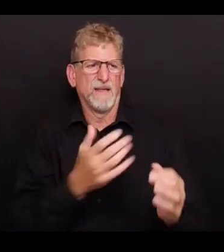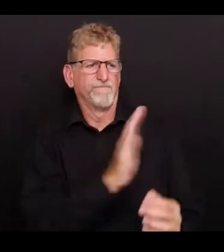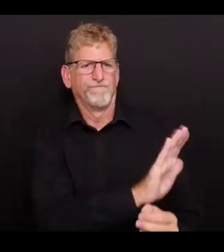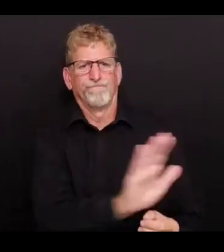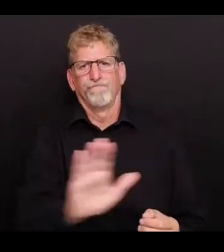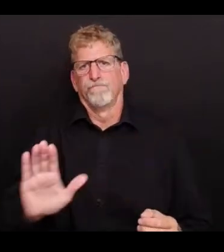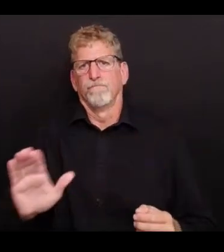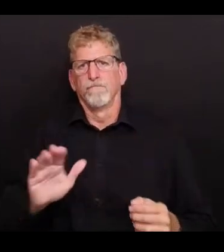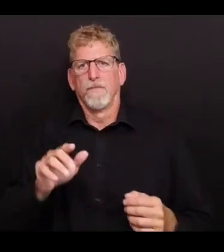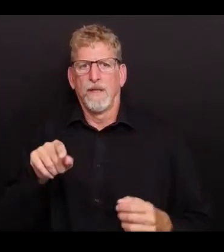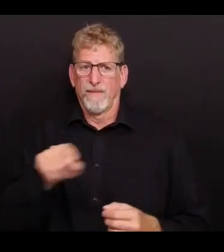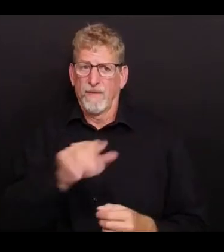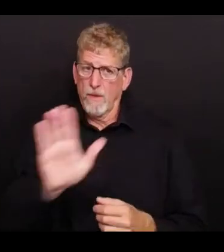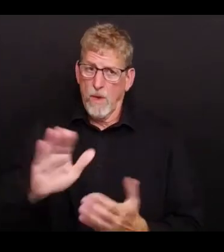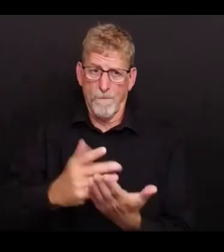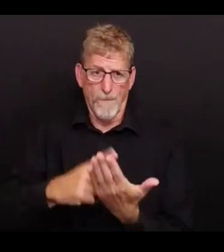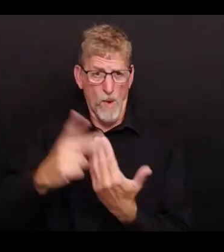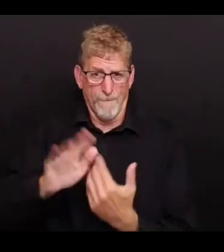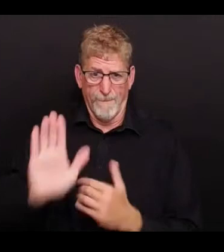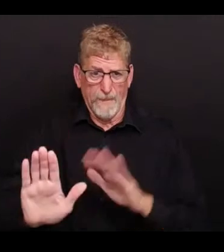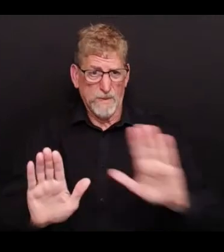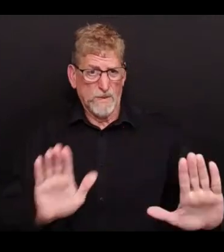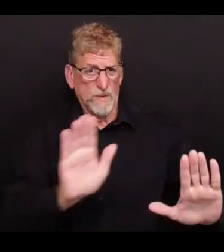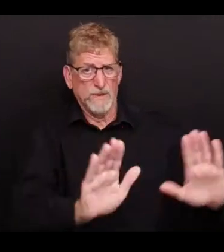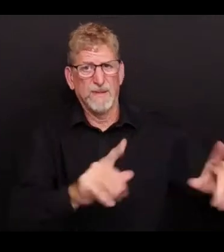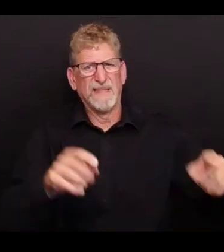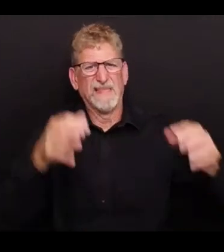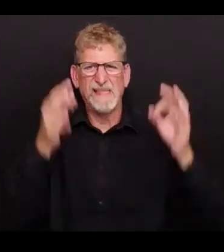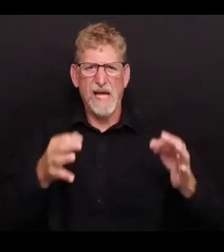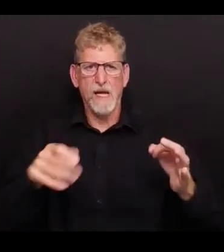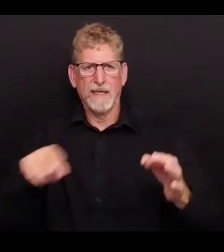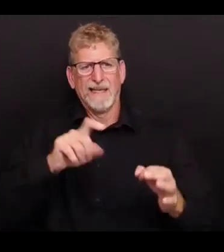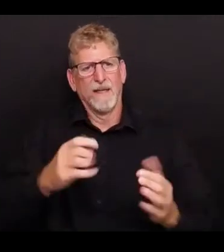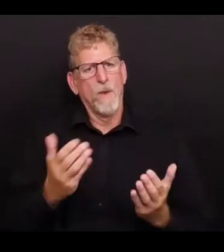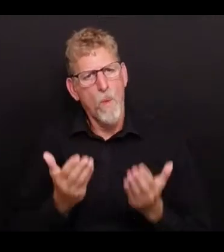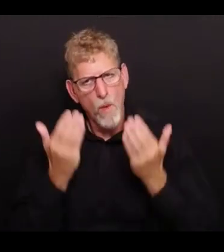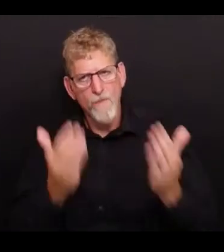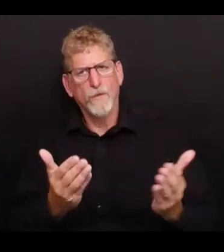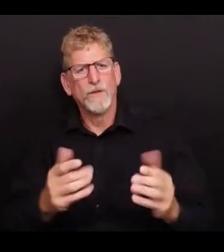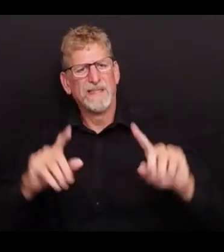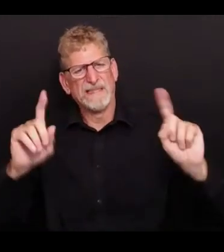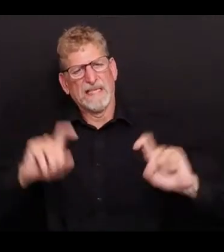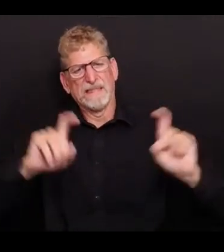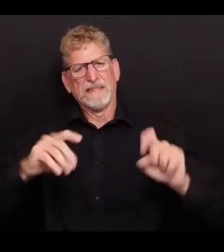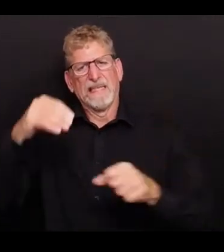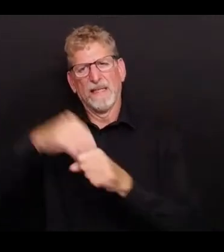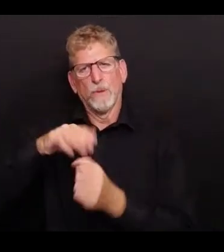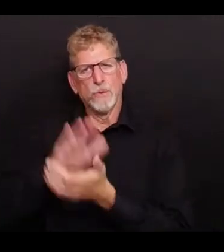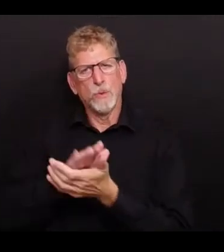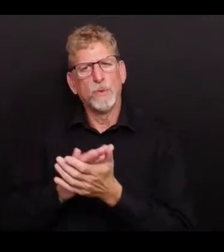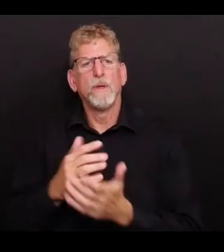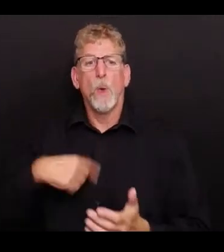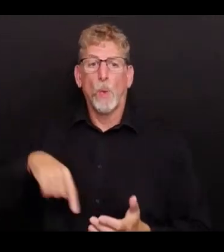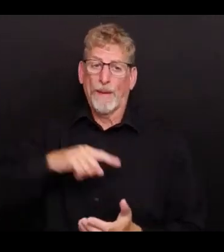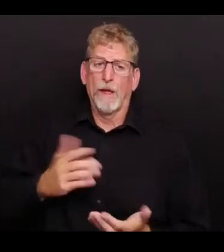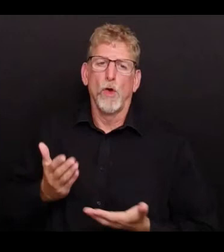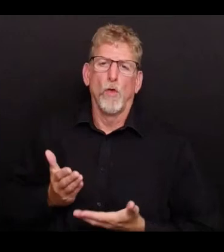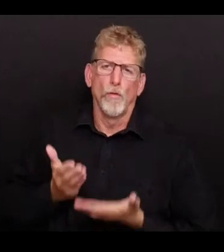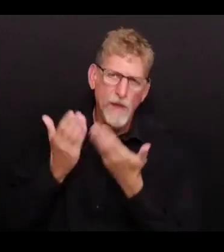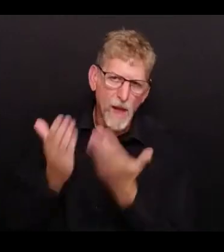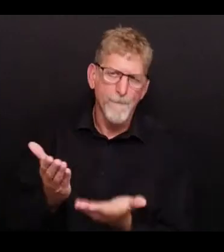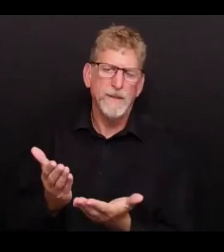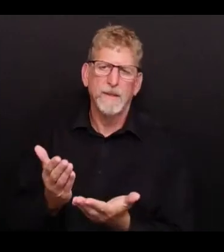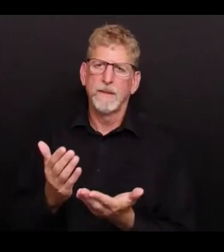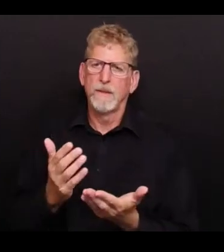programs. But offering testing in schools is strongly recommended given the rise in Delta cases. And